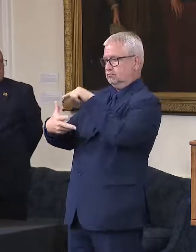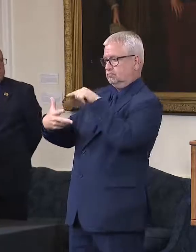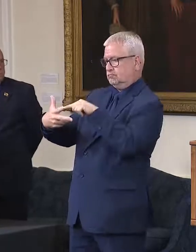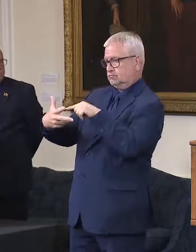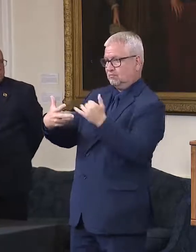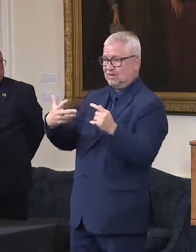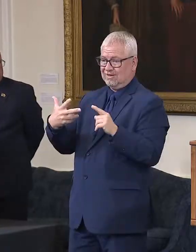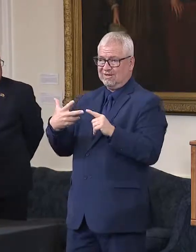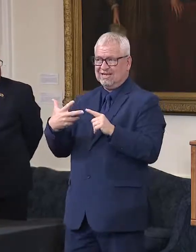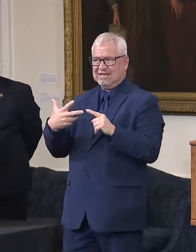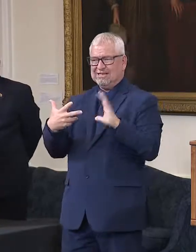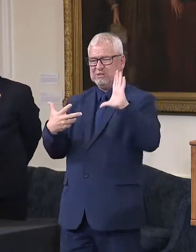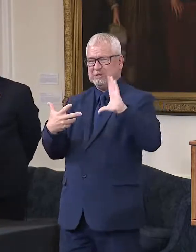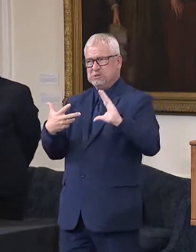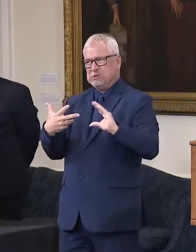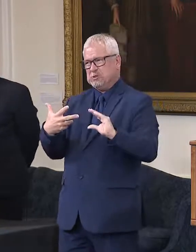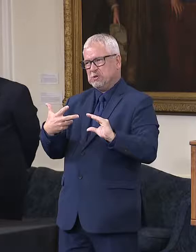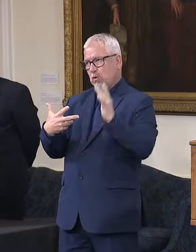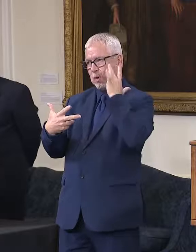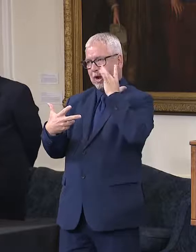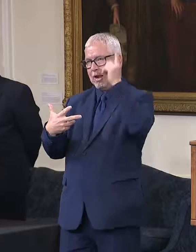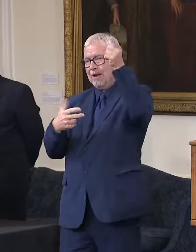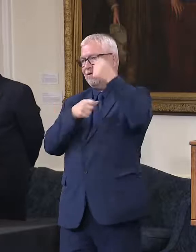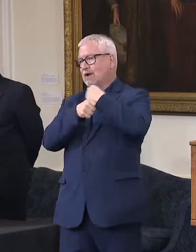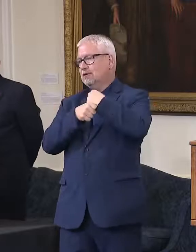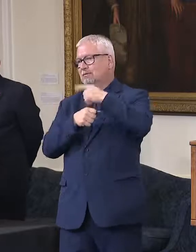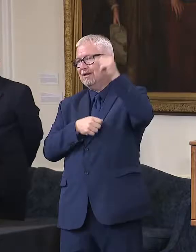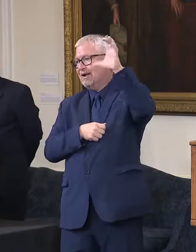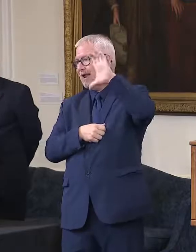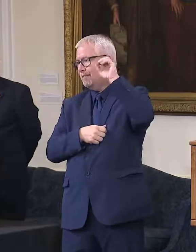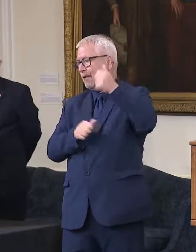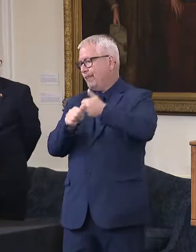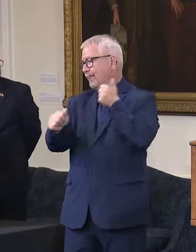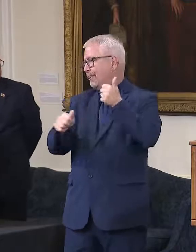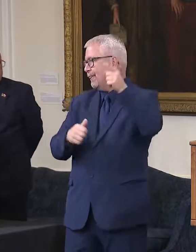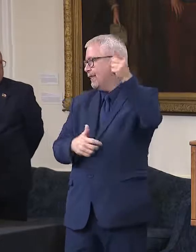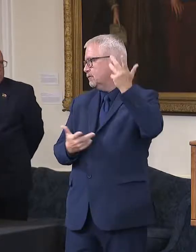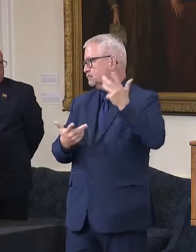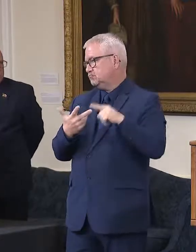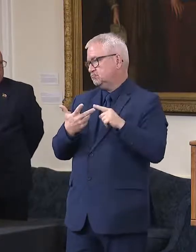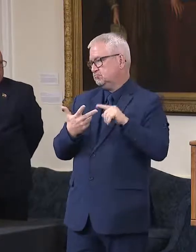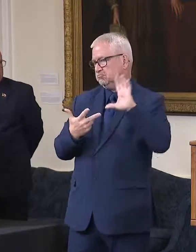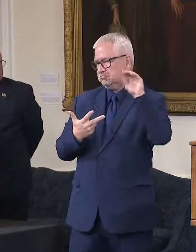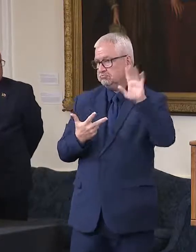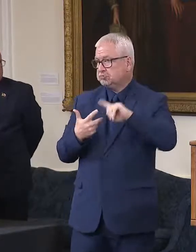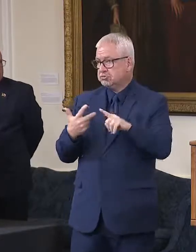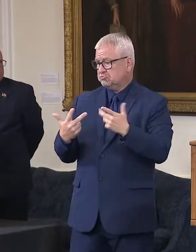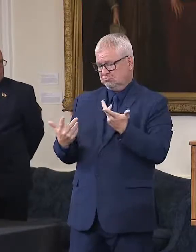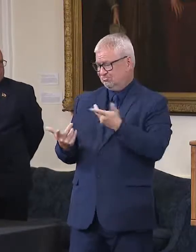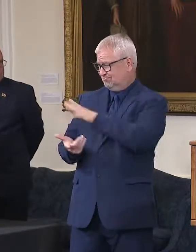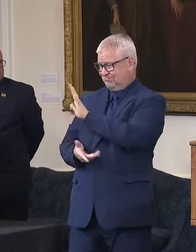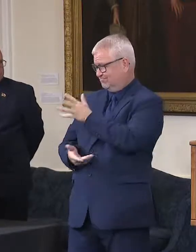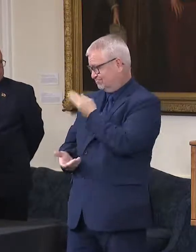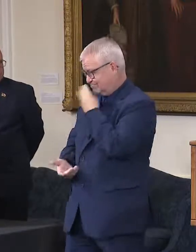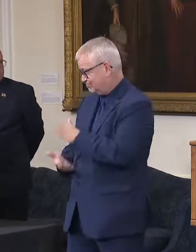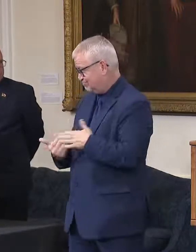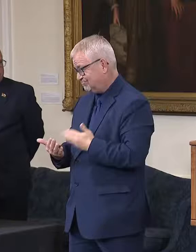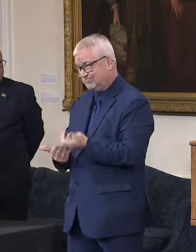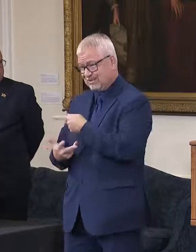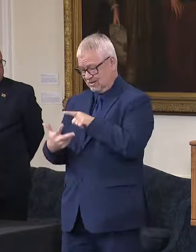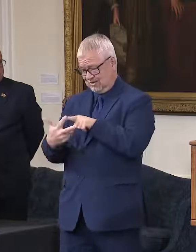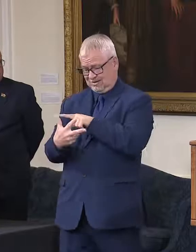that's because of manufacturing and other supply issues. And so I would say look for the booster that's most accessible to you. We don't have a